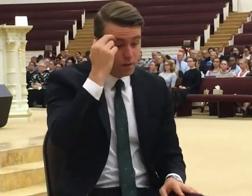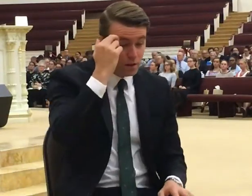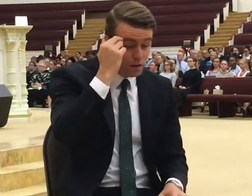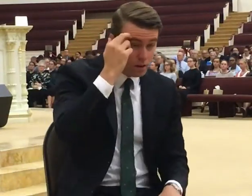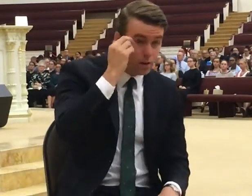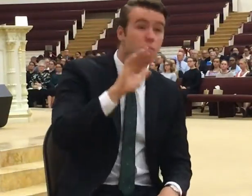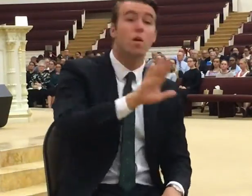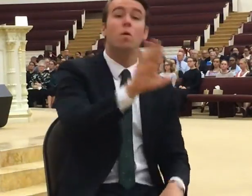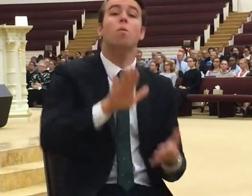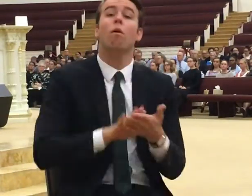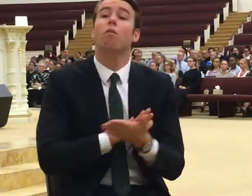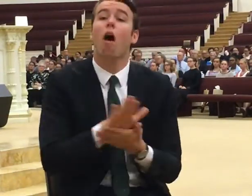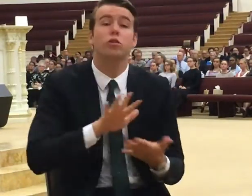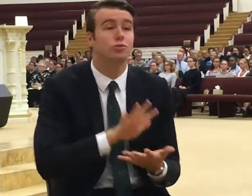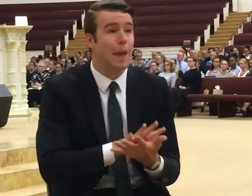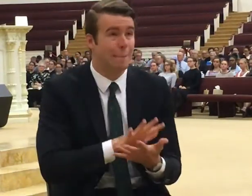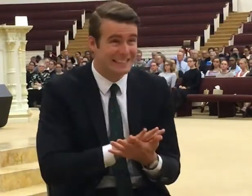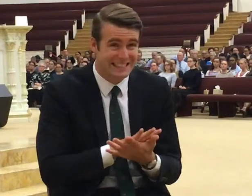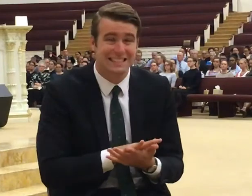Your college campus